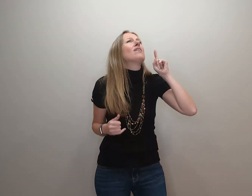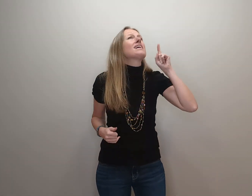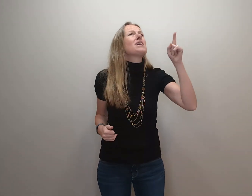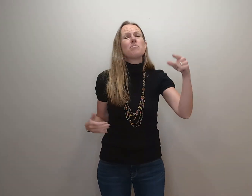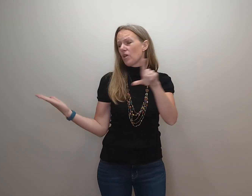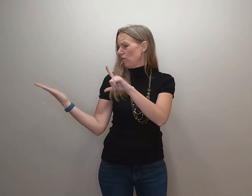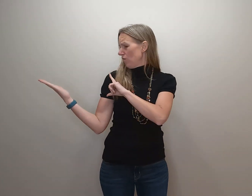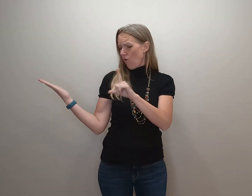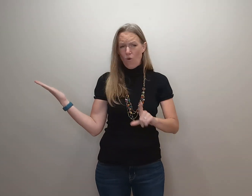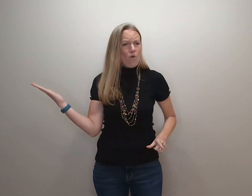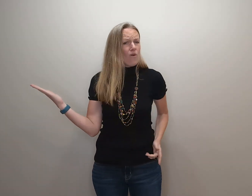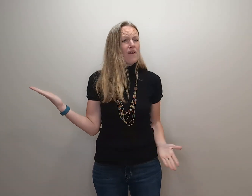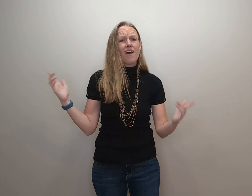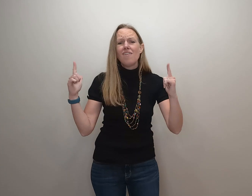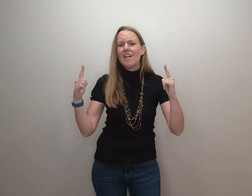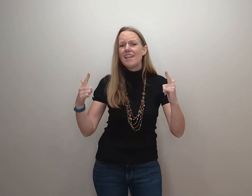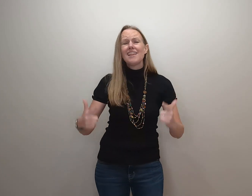Crown Him the Lord